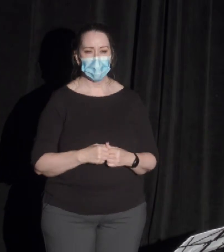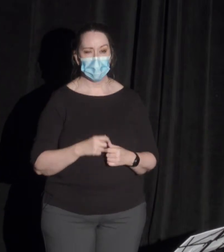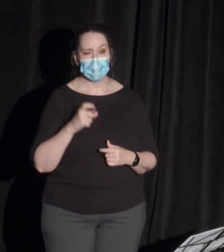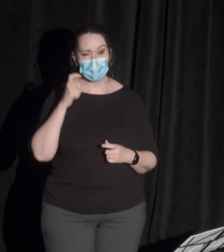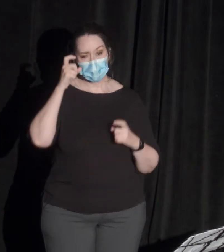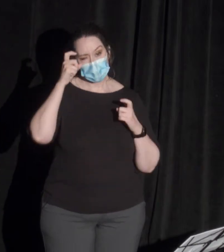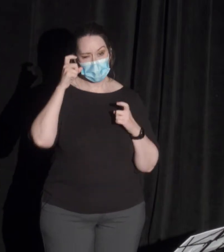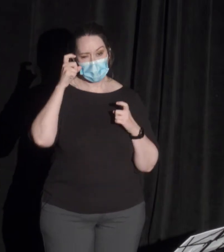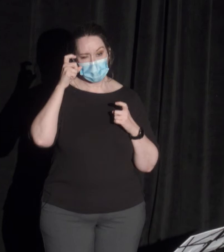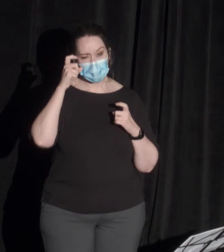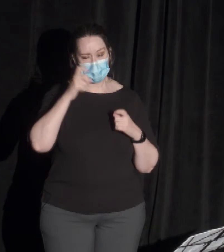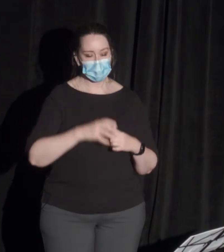raise.